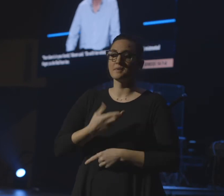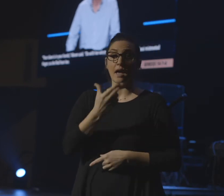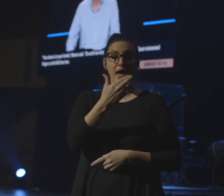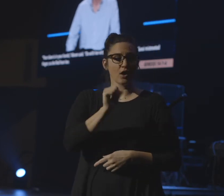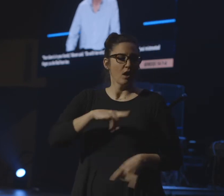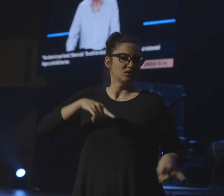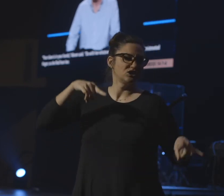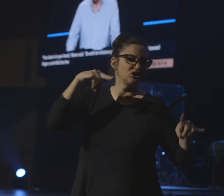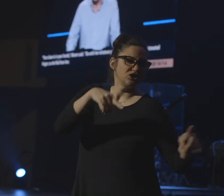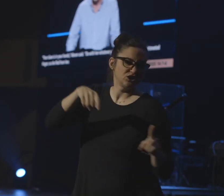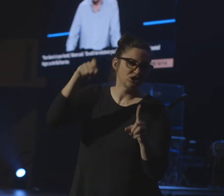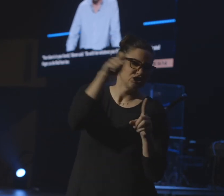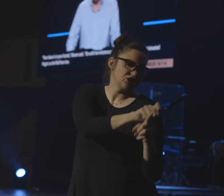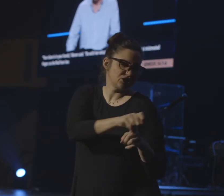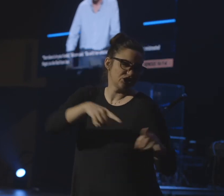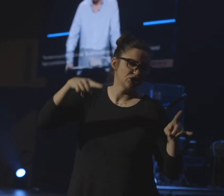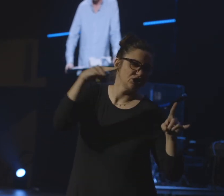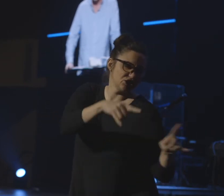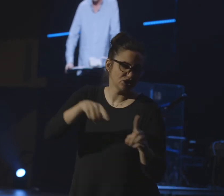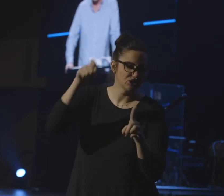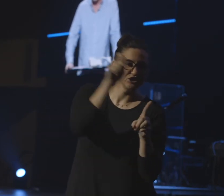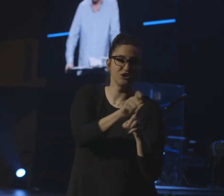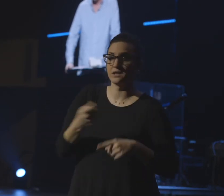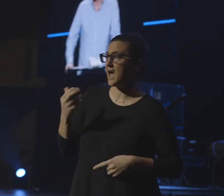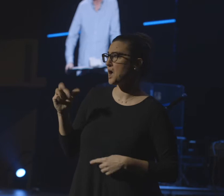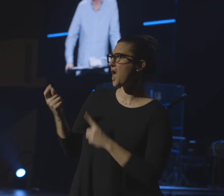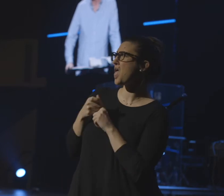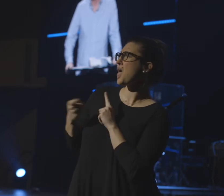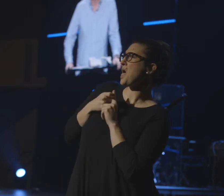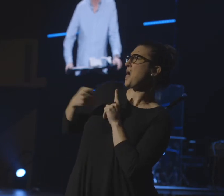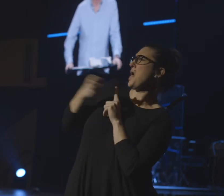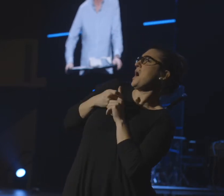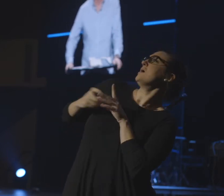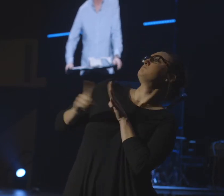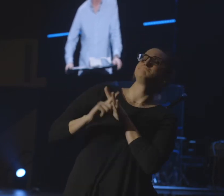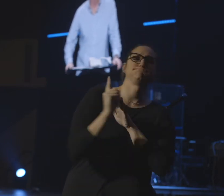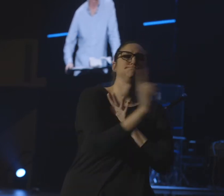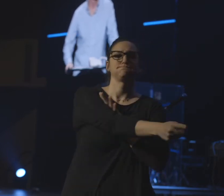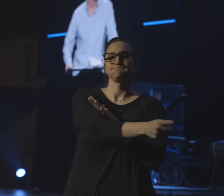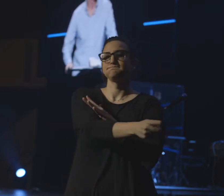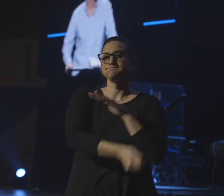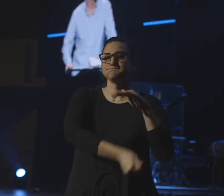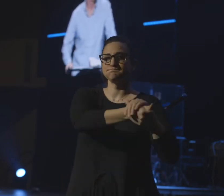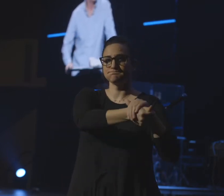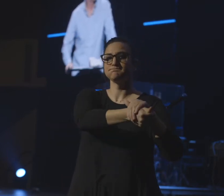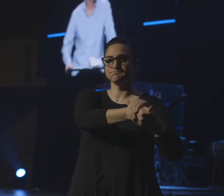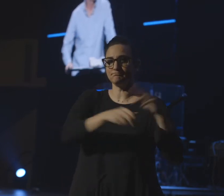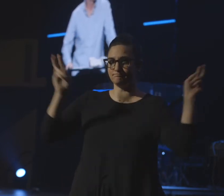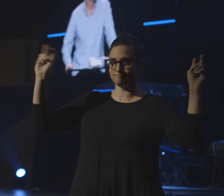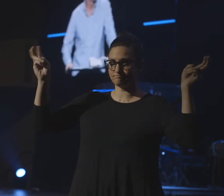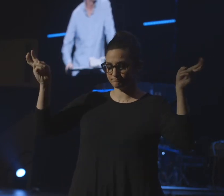fled from her. One of the first important things we learn about the life of